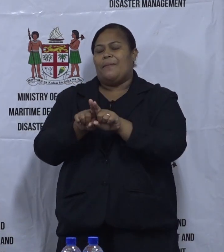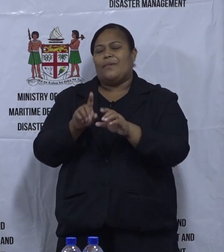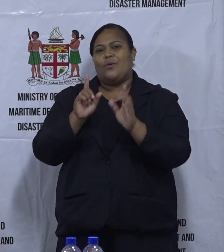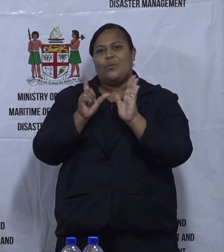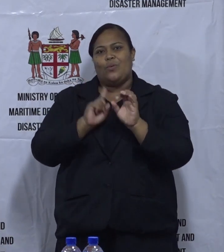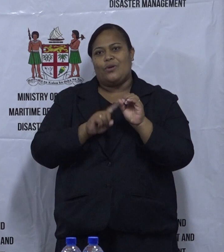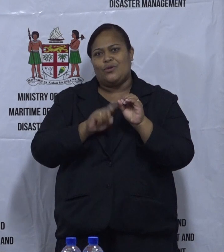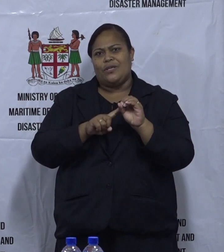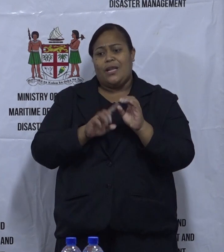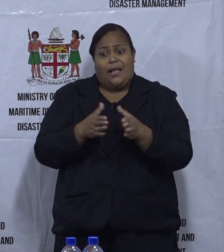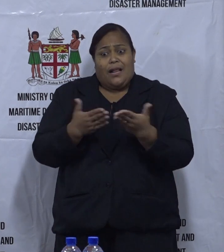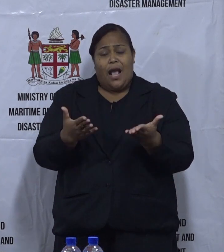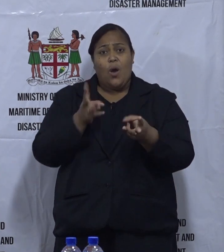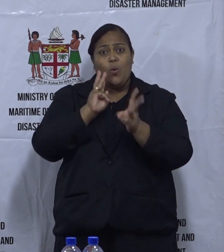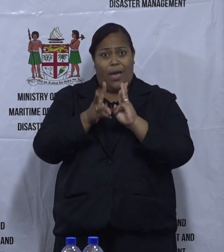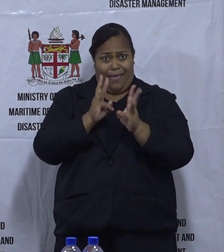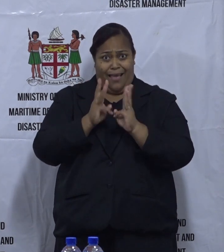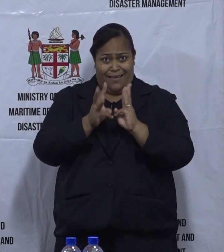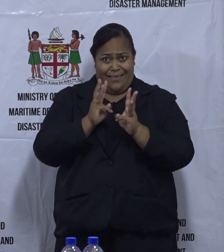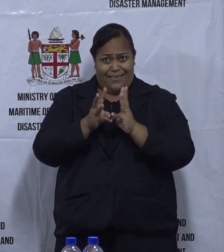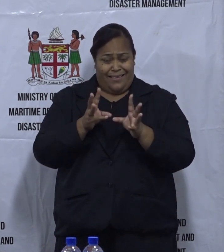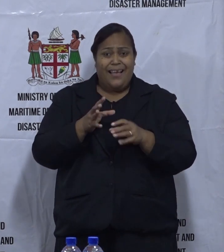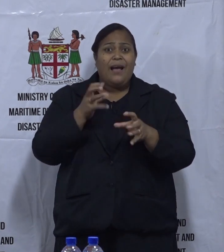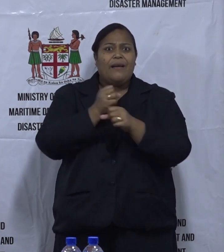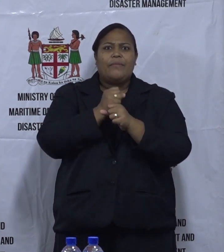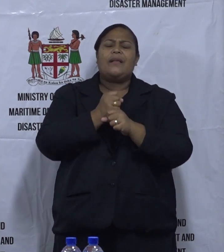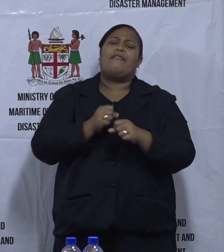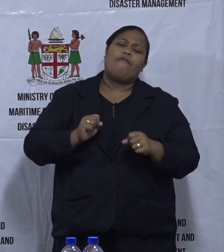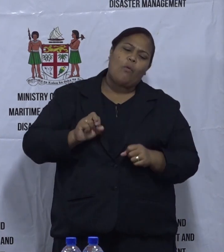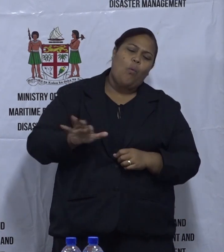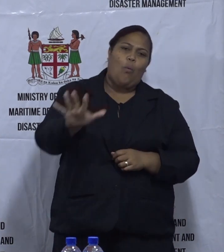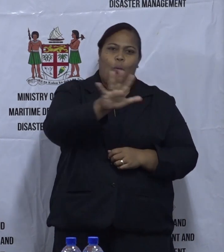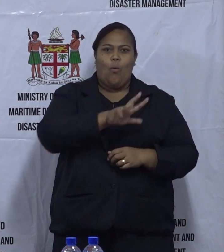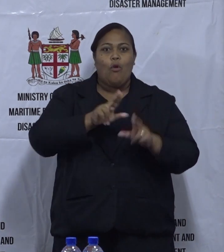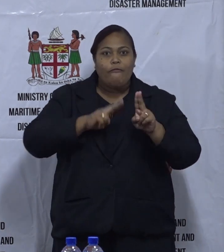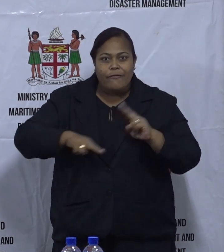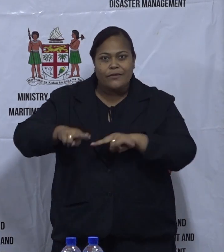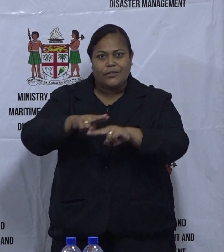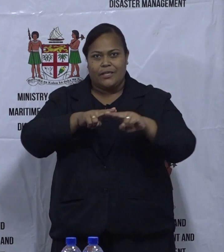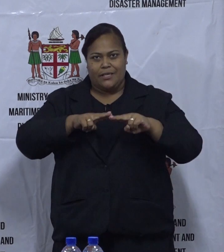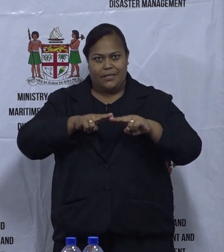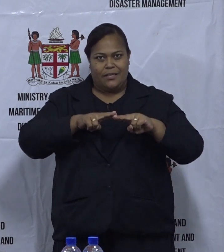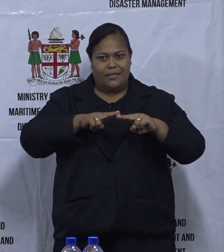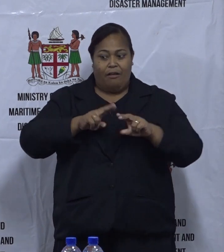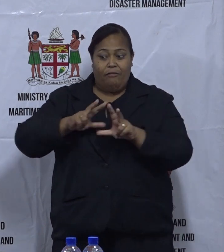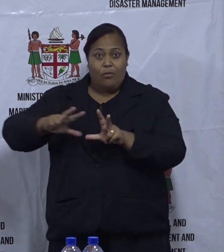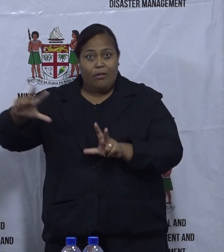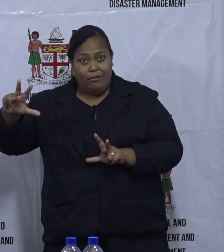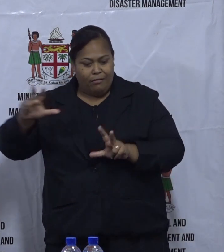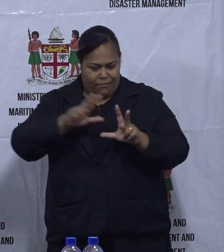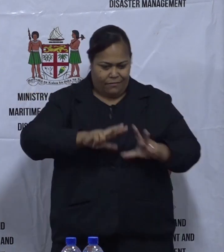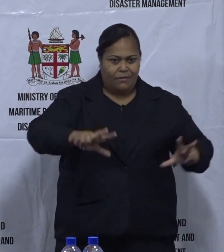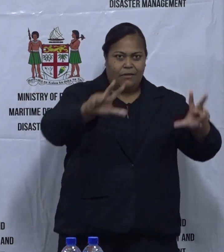weather forecast still applies for the whole of Fiji. But if you see the track taken by